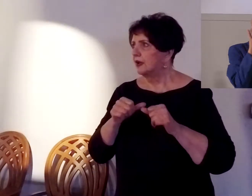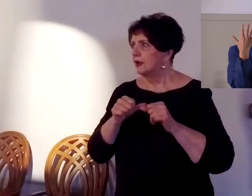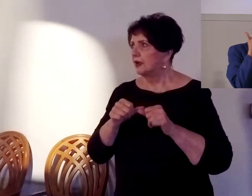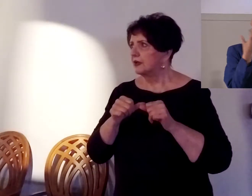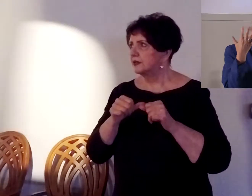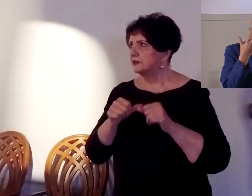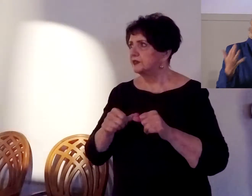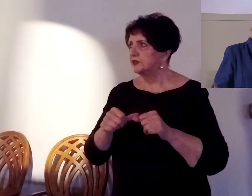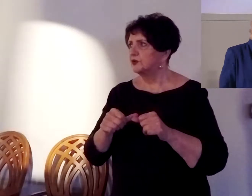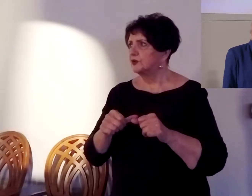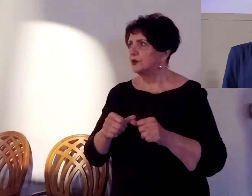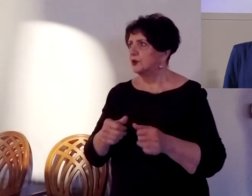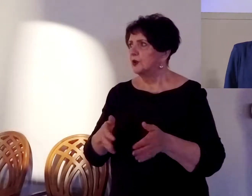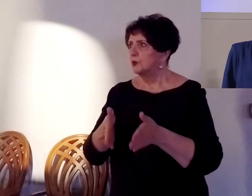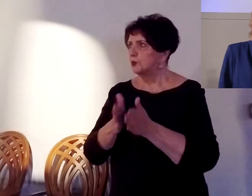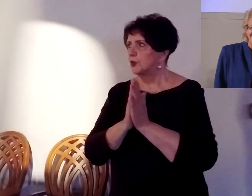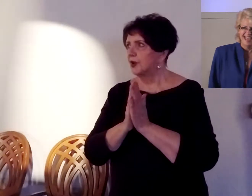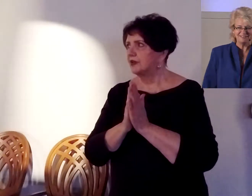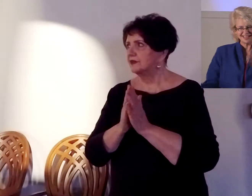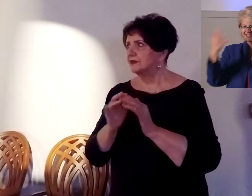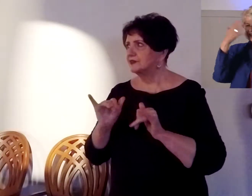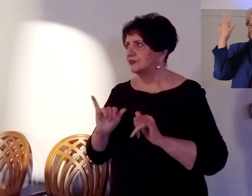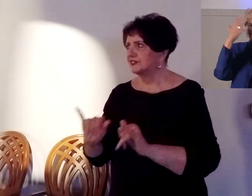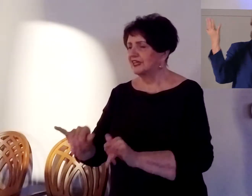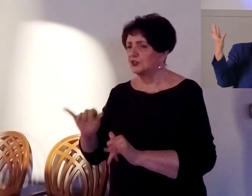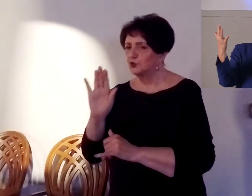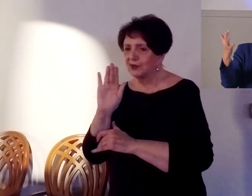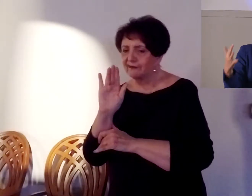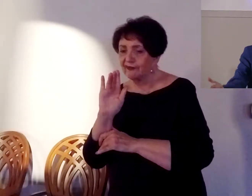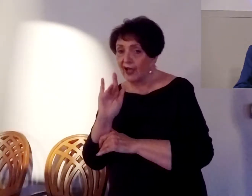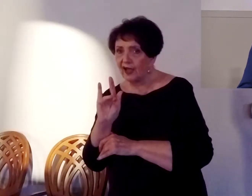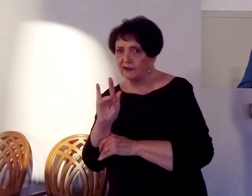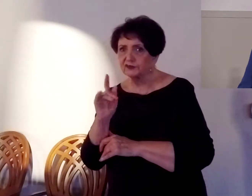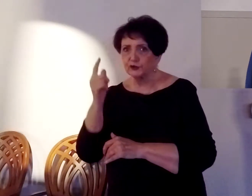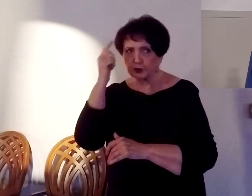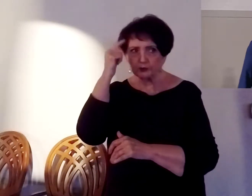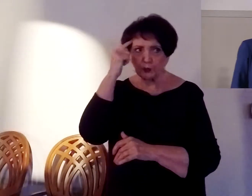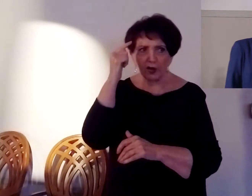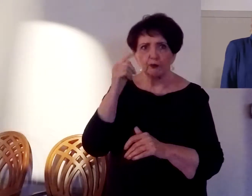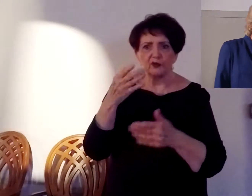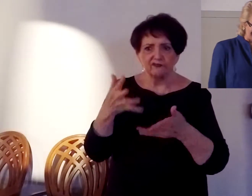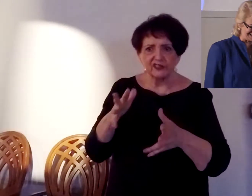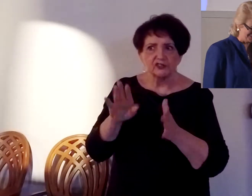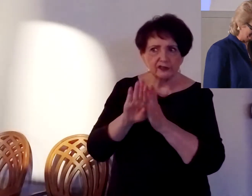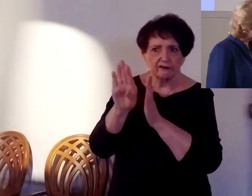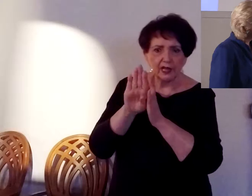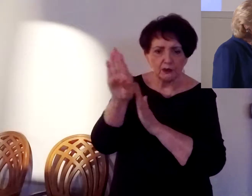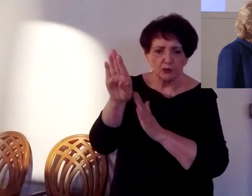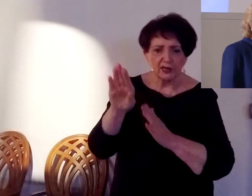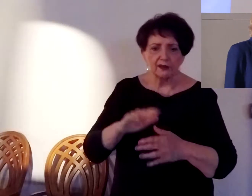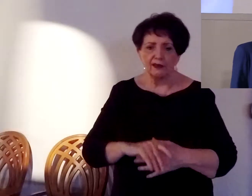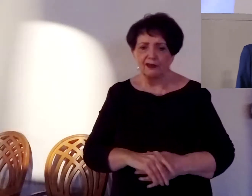would finish developing and the executive functions would come online, right?